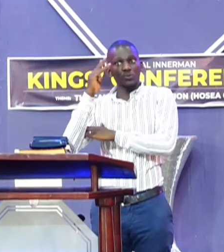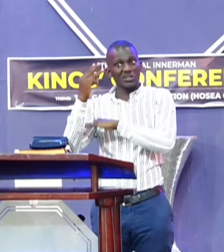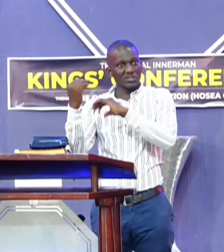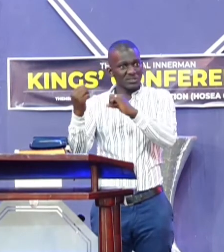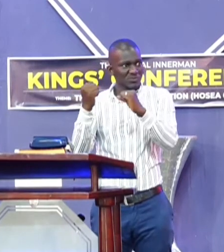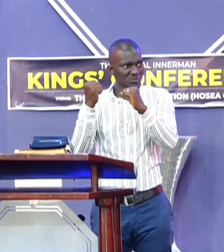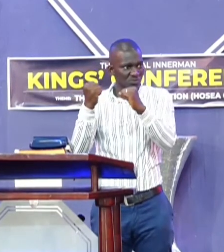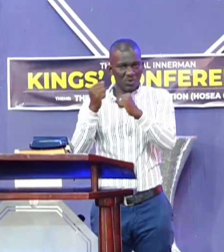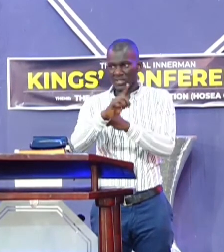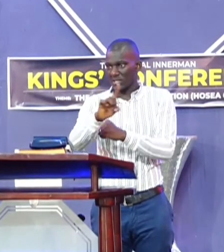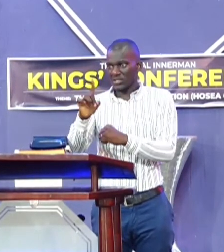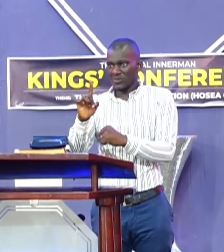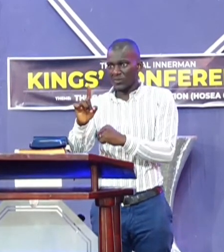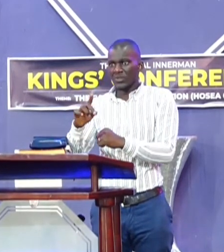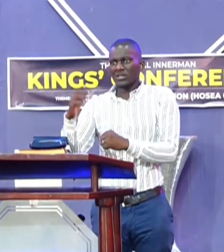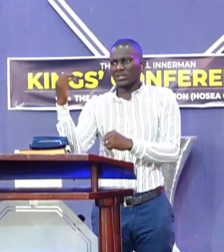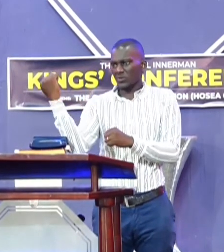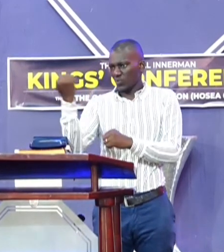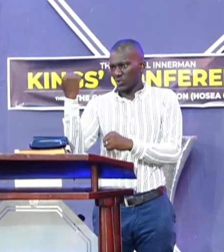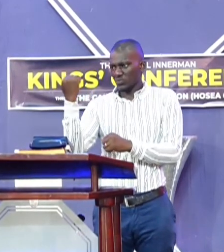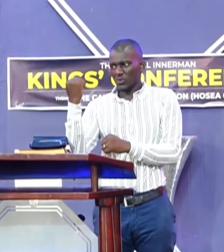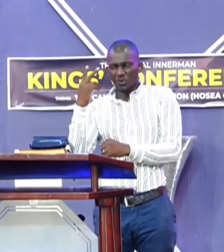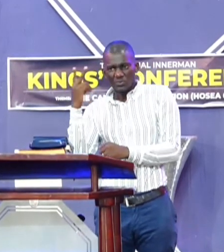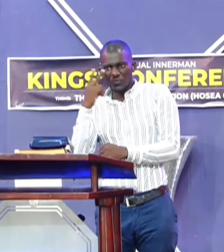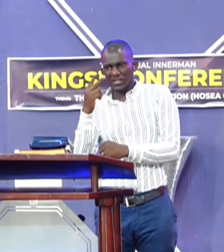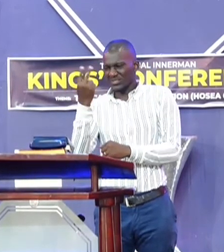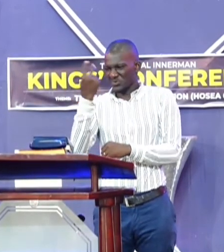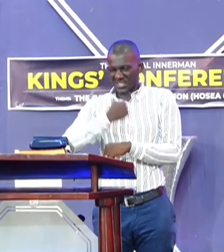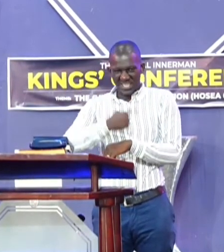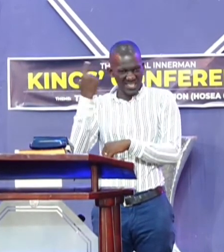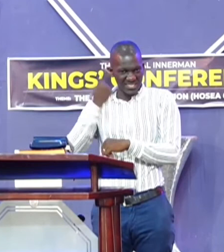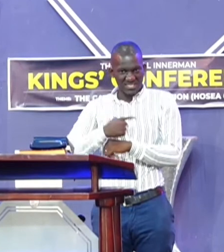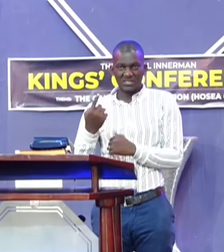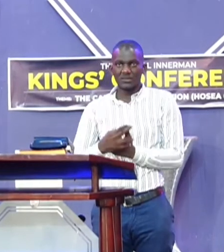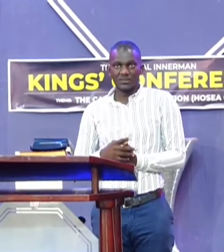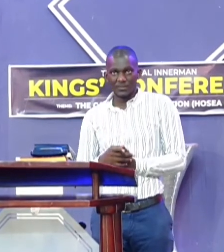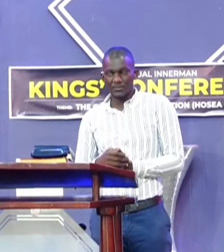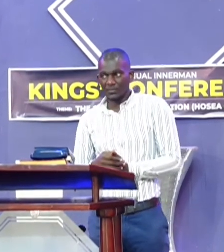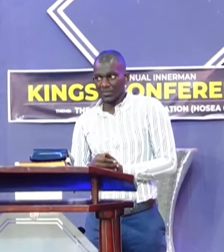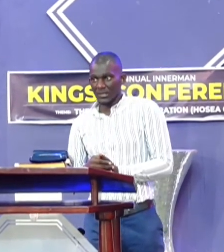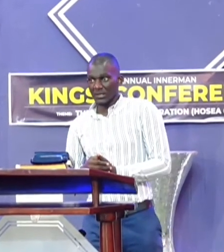will establish you. The message you'll hear in these 2 days,